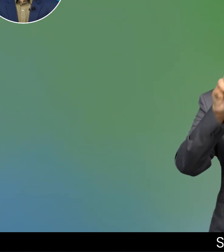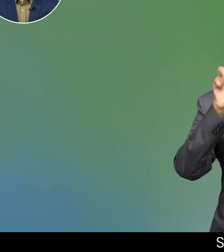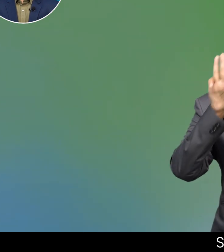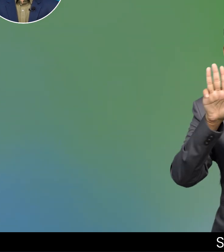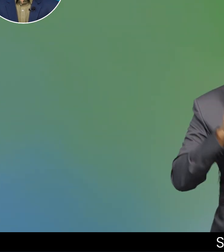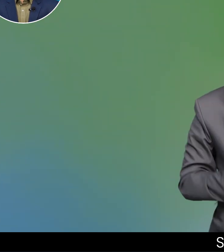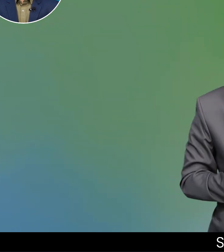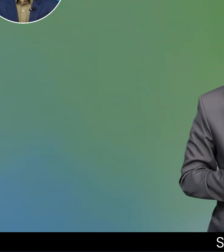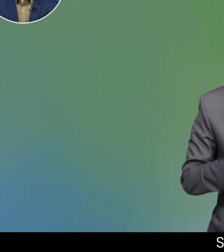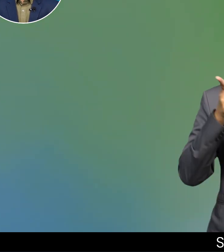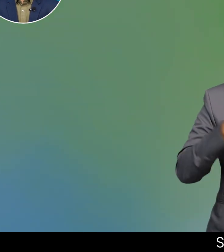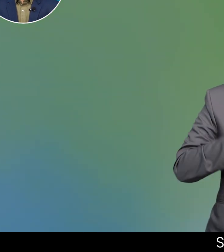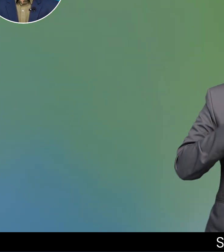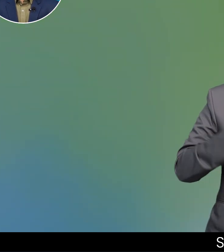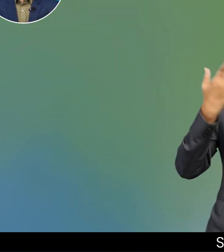9 Social Studies.